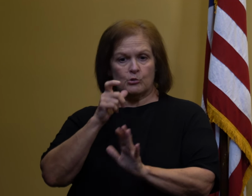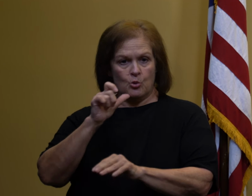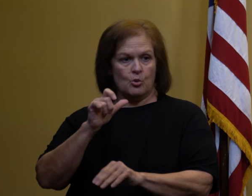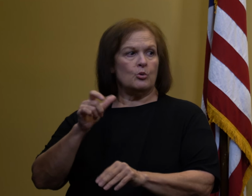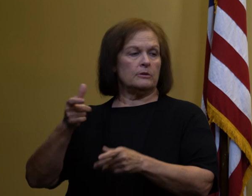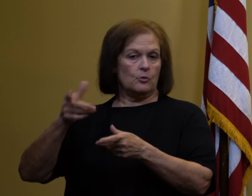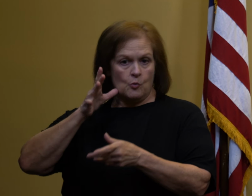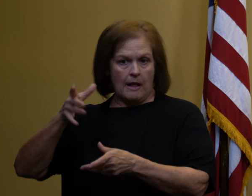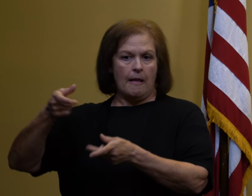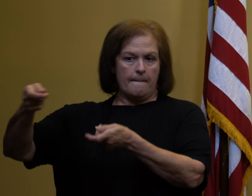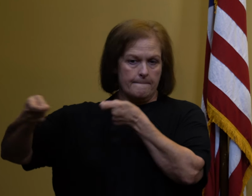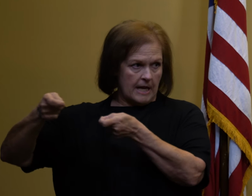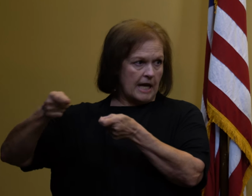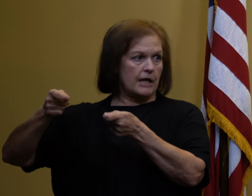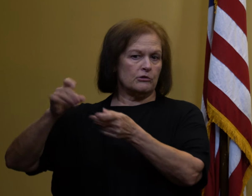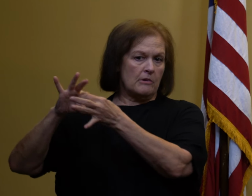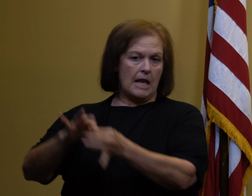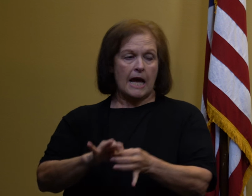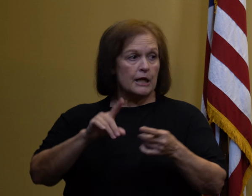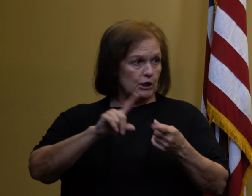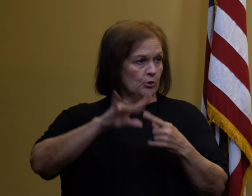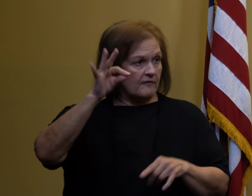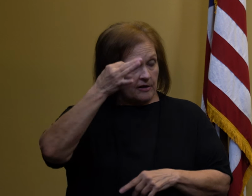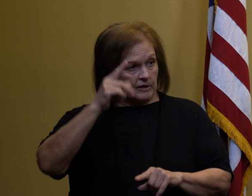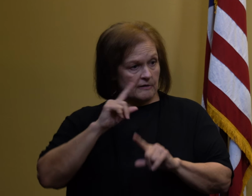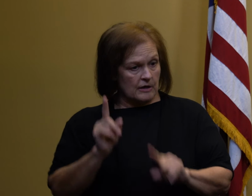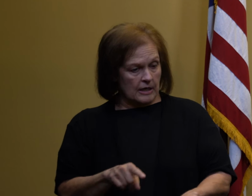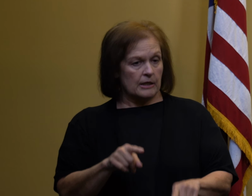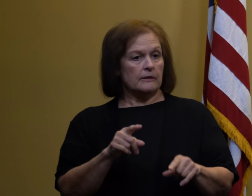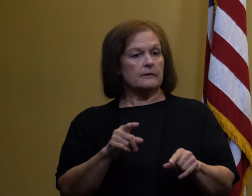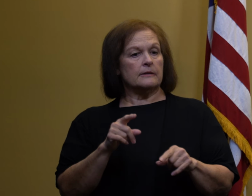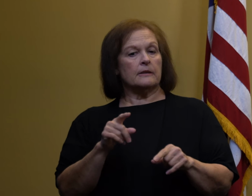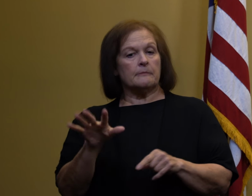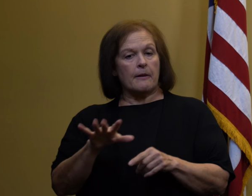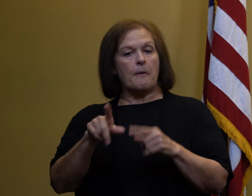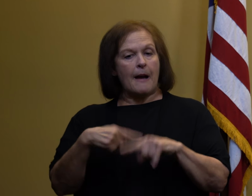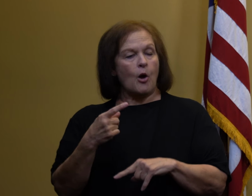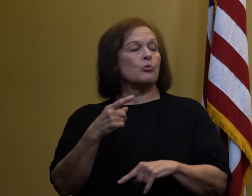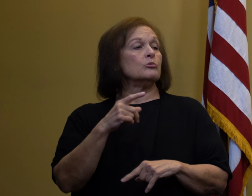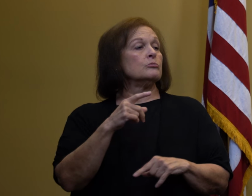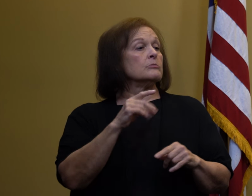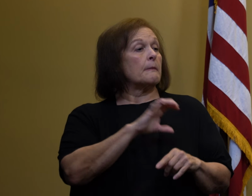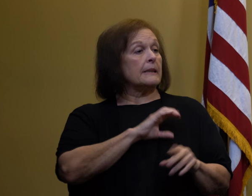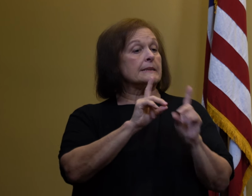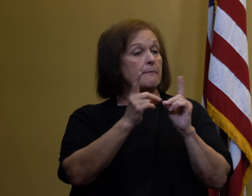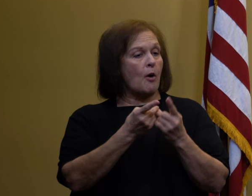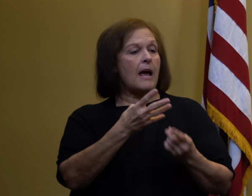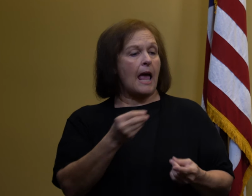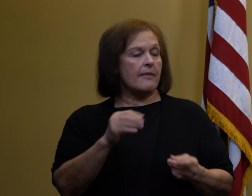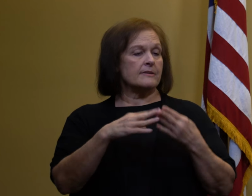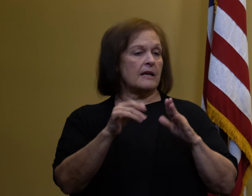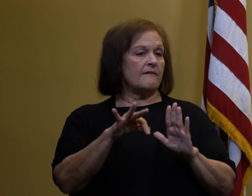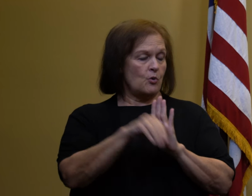to manage the consent decree on behalf of the New Orleans Police Department, but more importantly, on behalf of the city of New Orleans. Thank you. Melissa